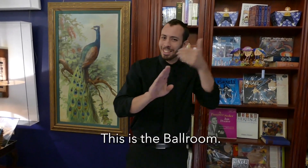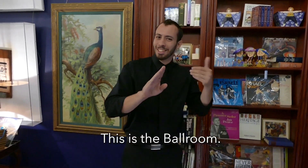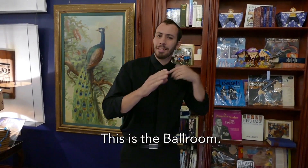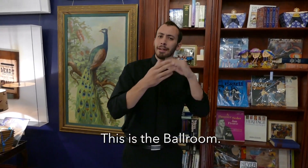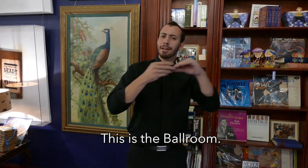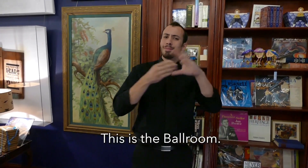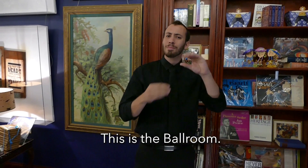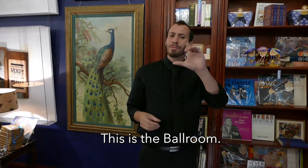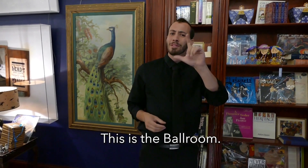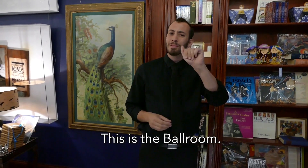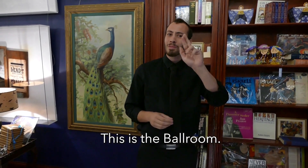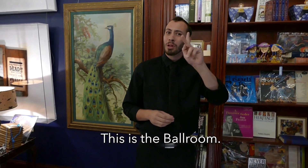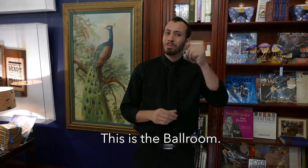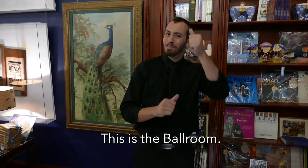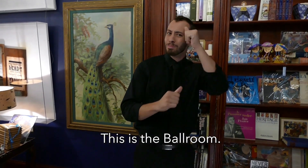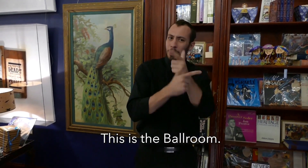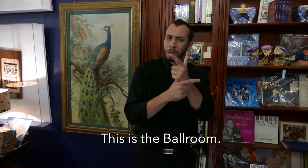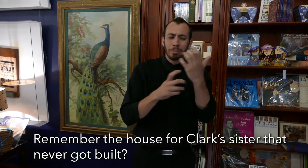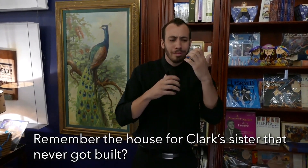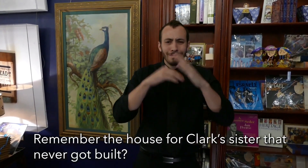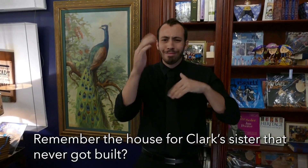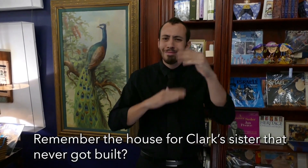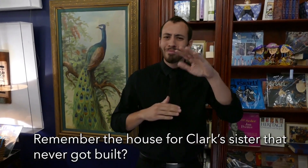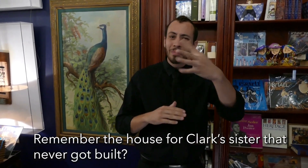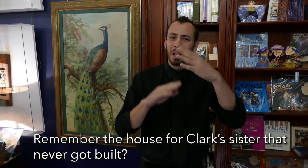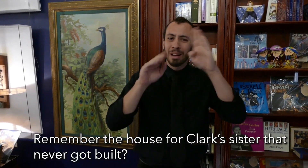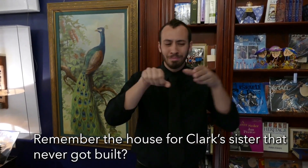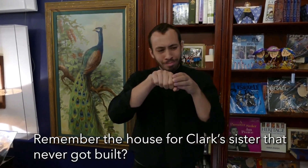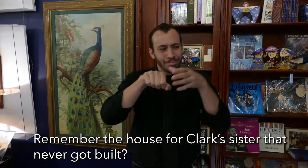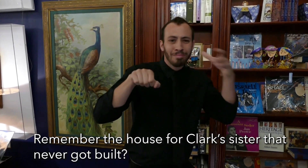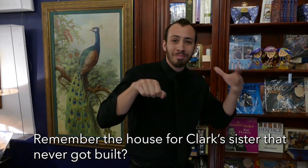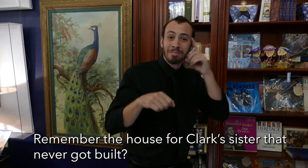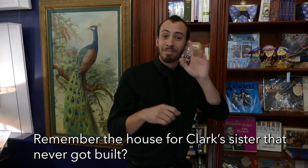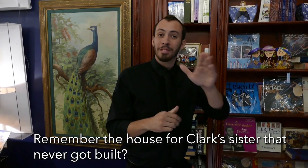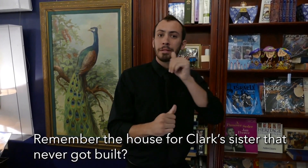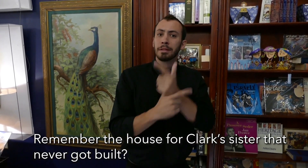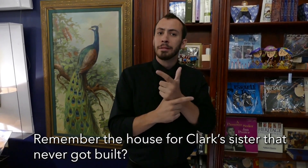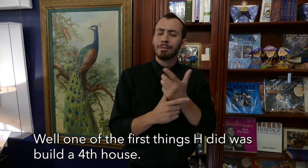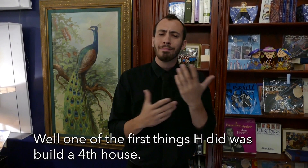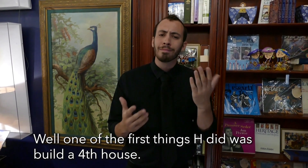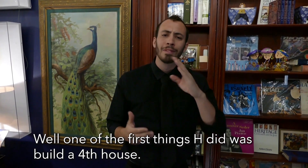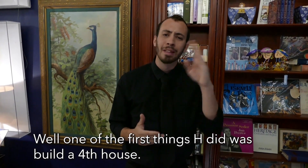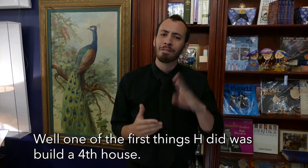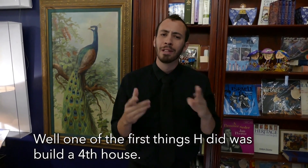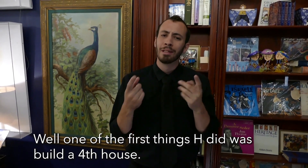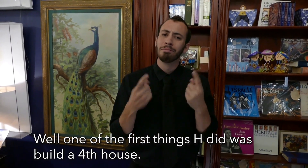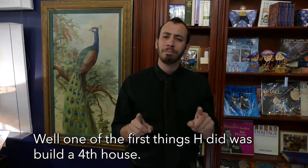This is the ballroom. Remember the extra house for Clark's sister that never got built? Well, one of the first things H